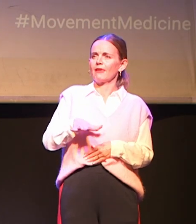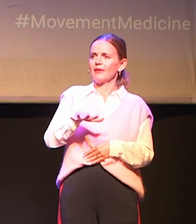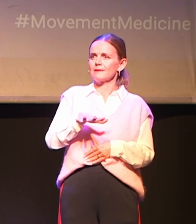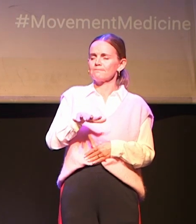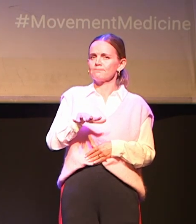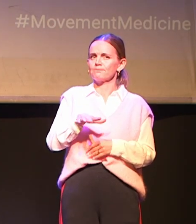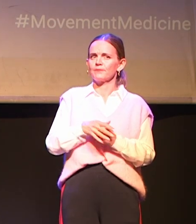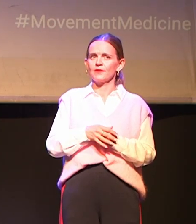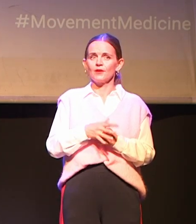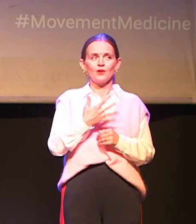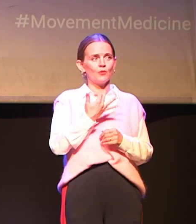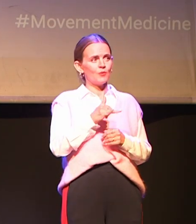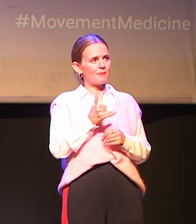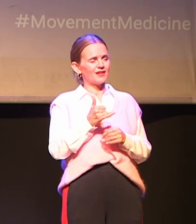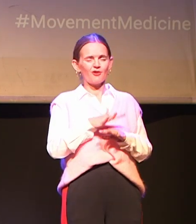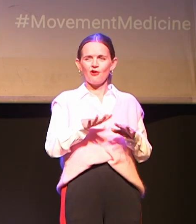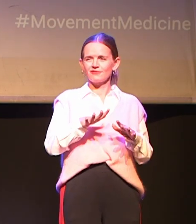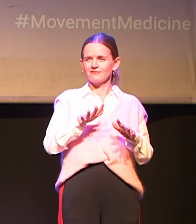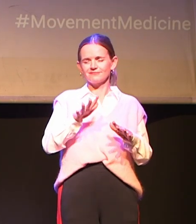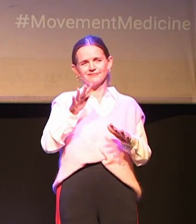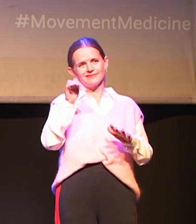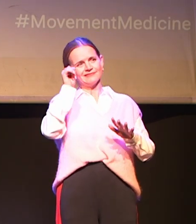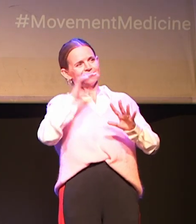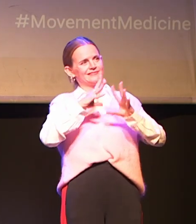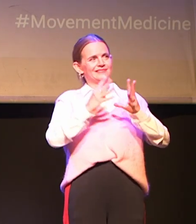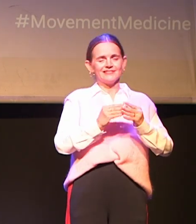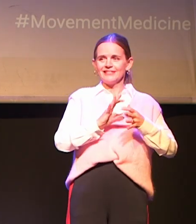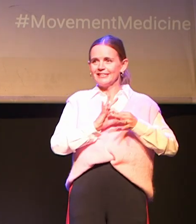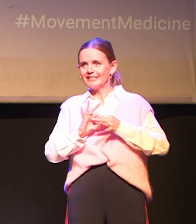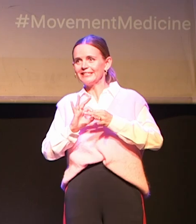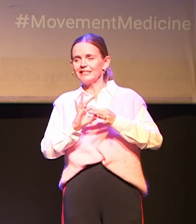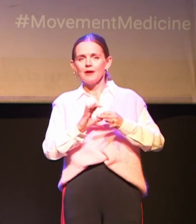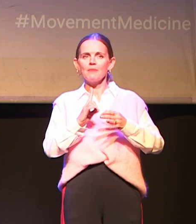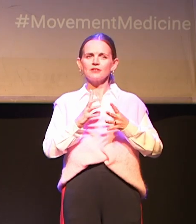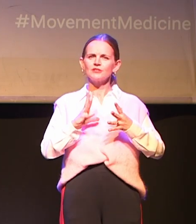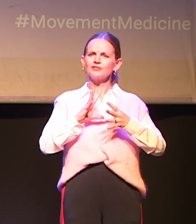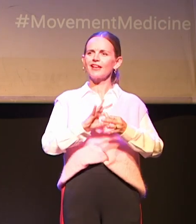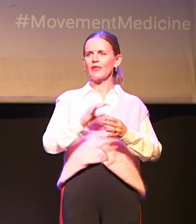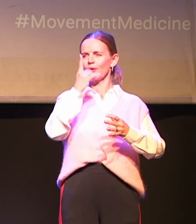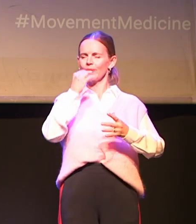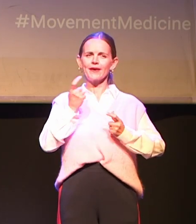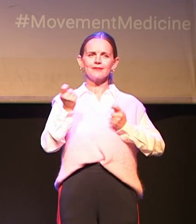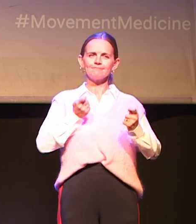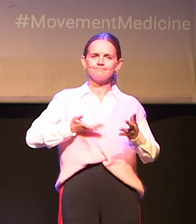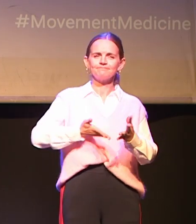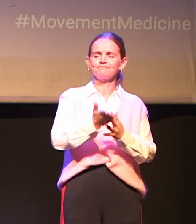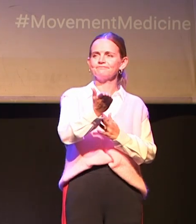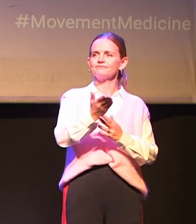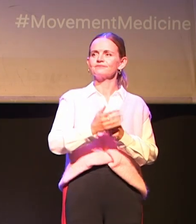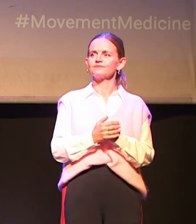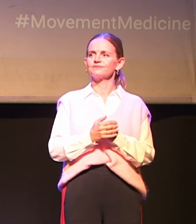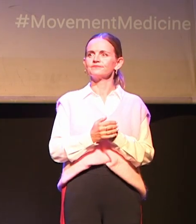may not have it all together, but together we have it all. And that's kind of what keeps coming to me, that